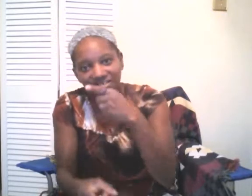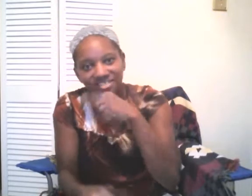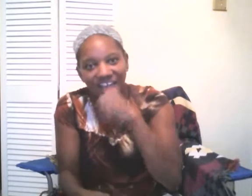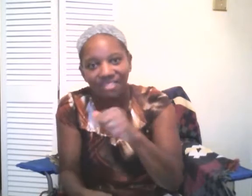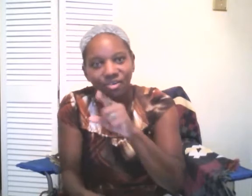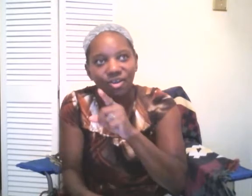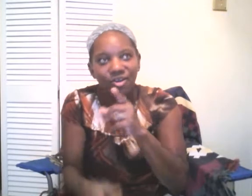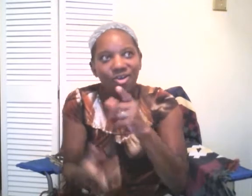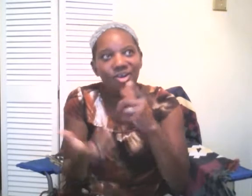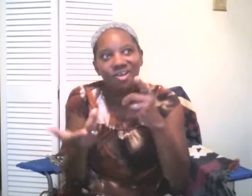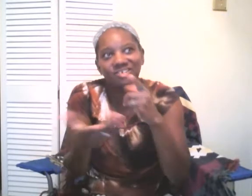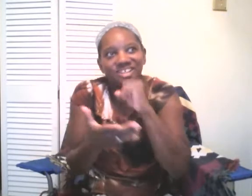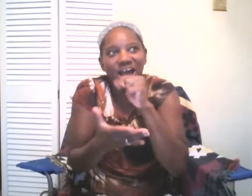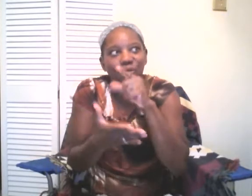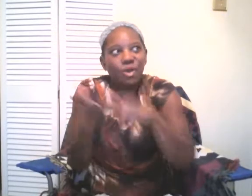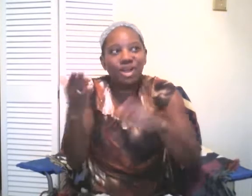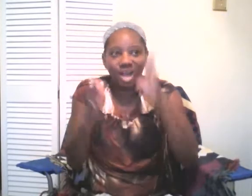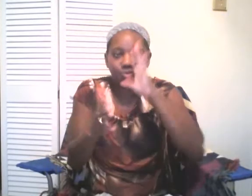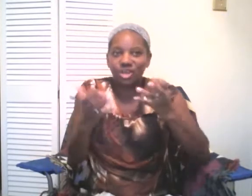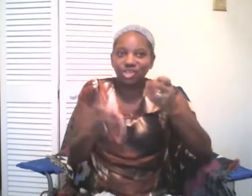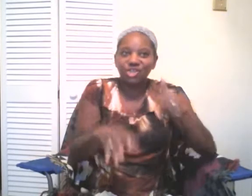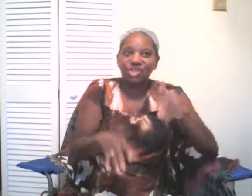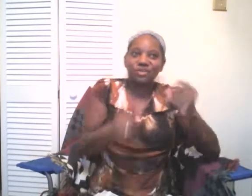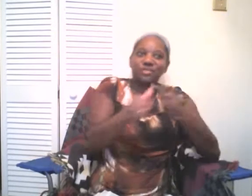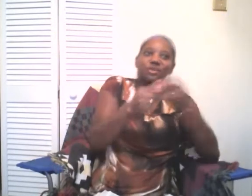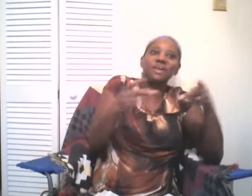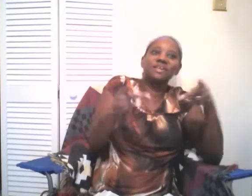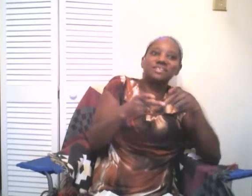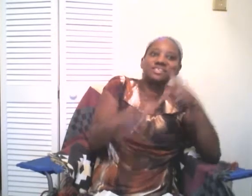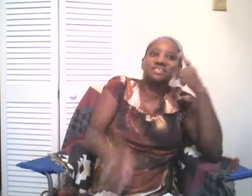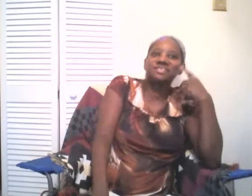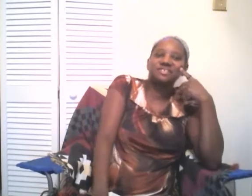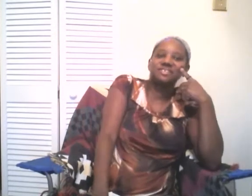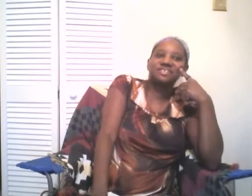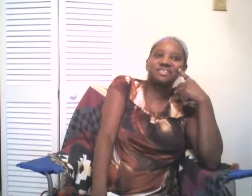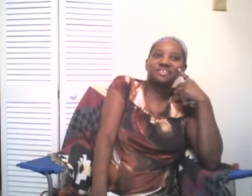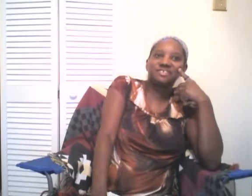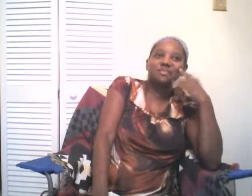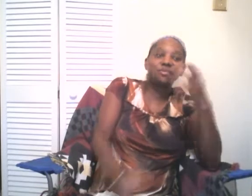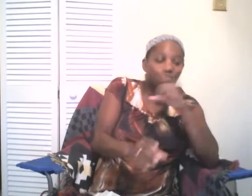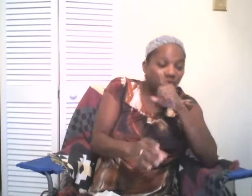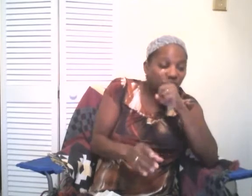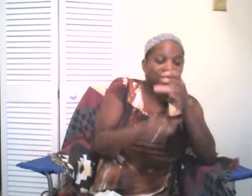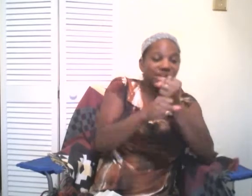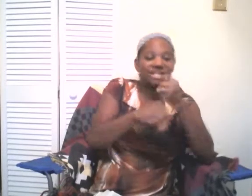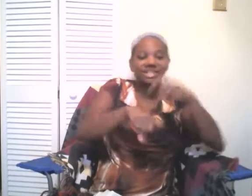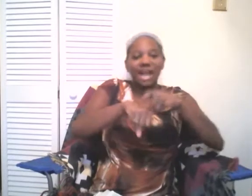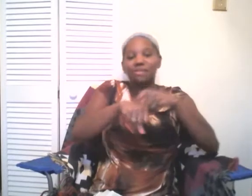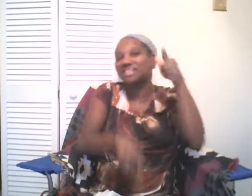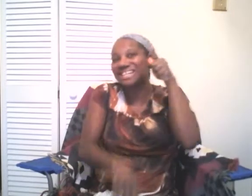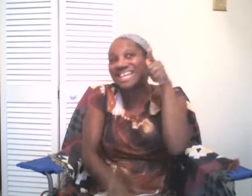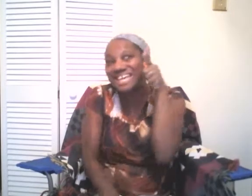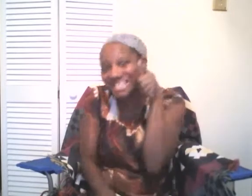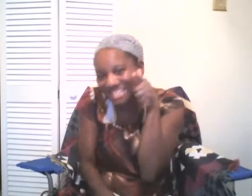because they ain't not what God wanted you to do in the first place. we really, really take the time to